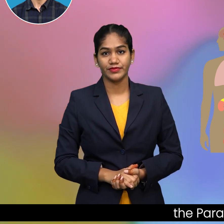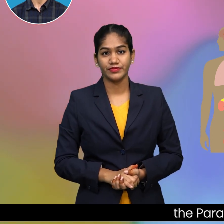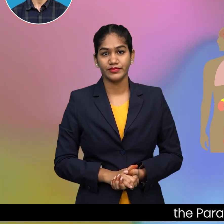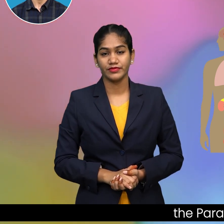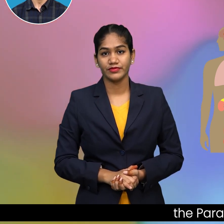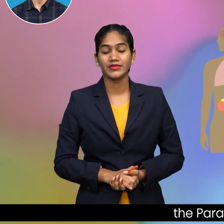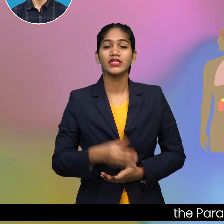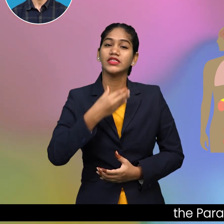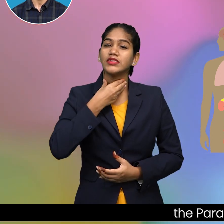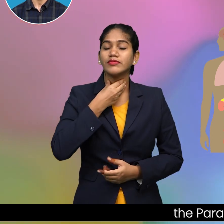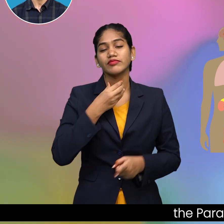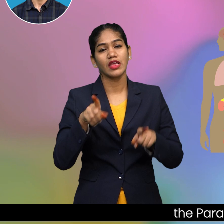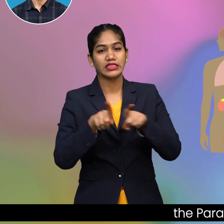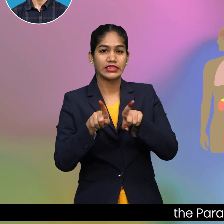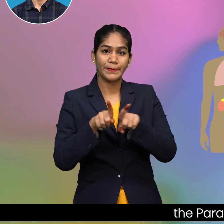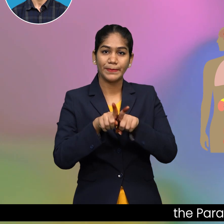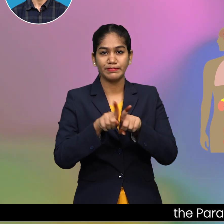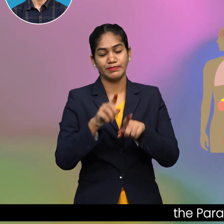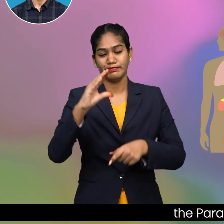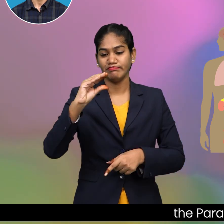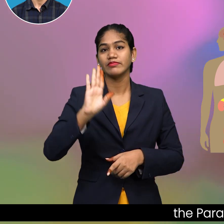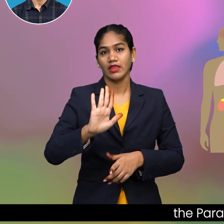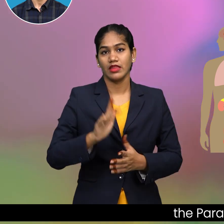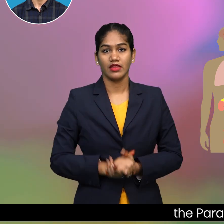the parathyroid glands,